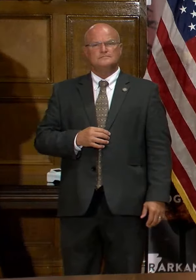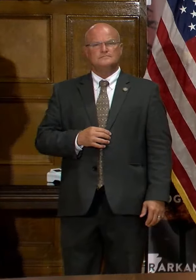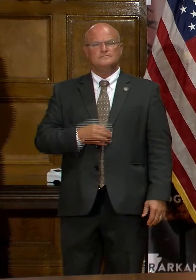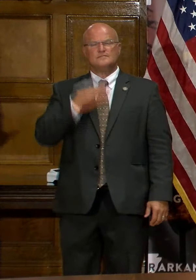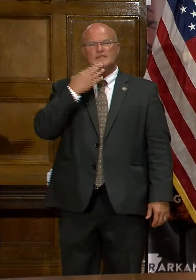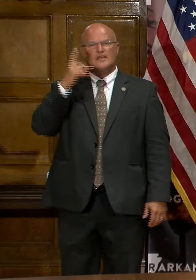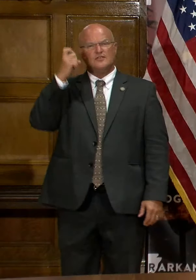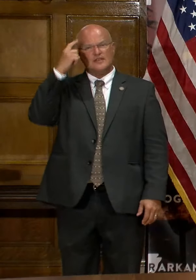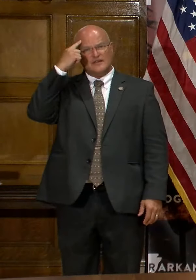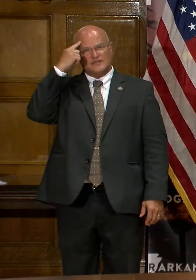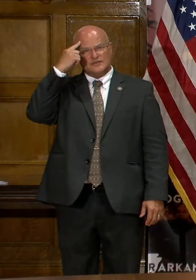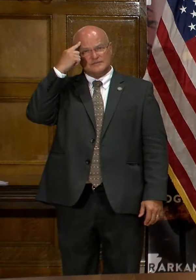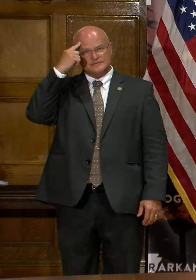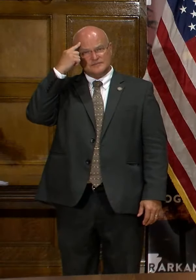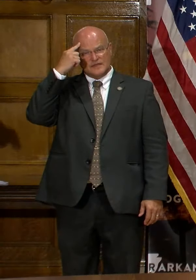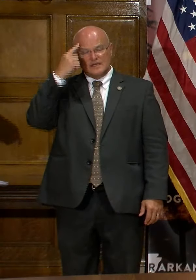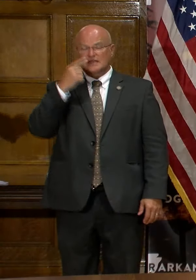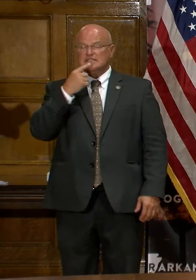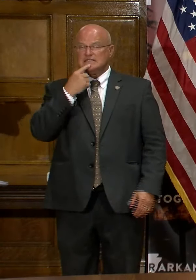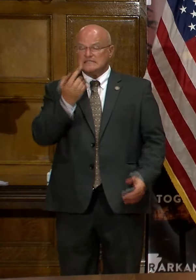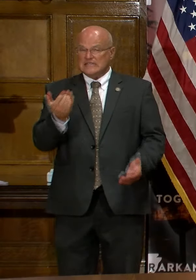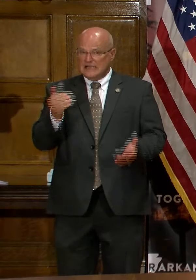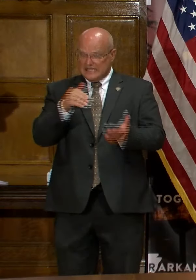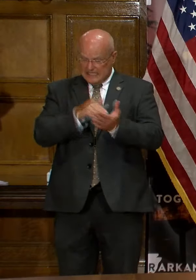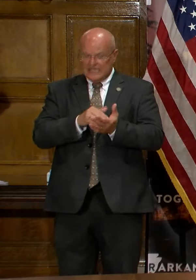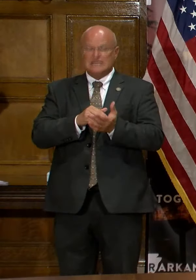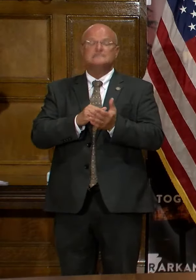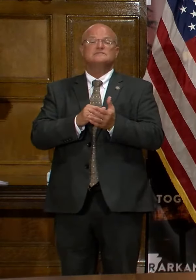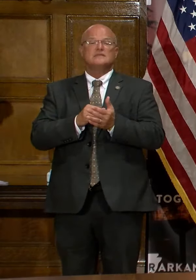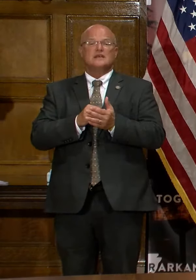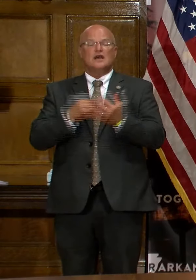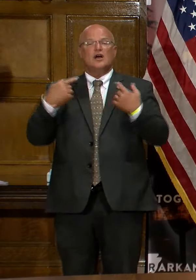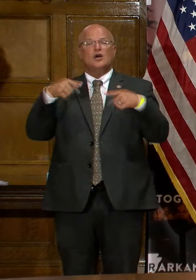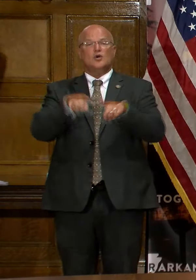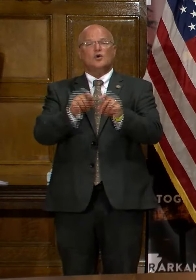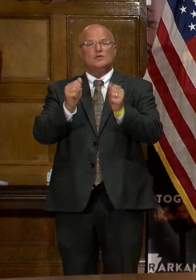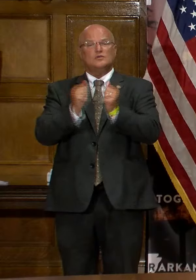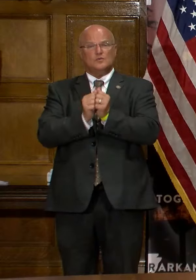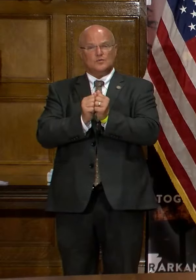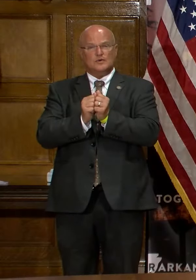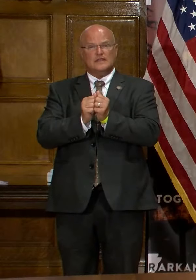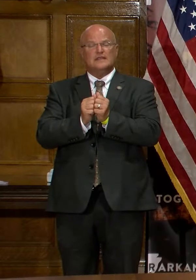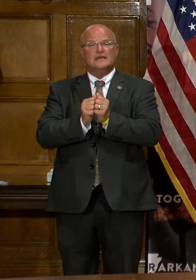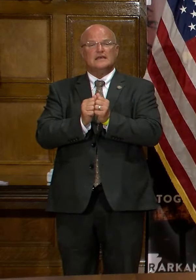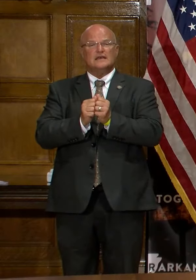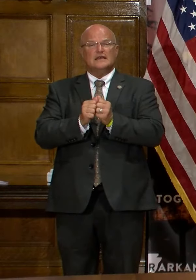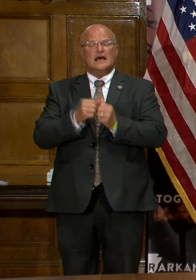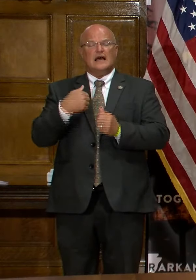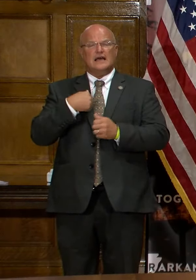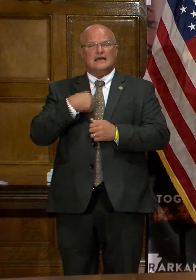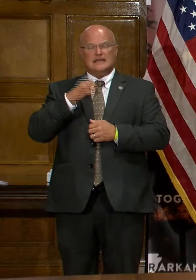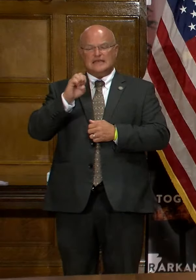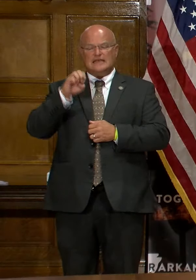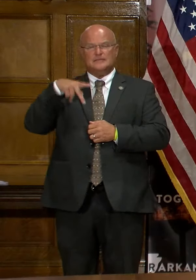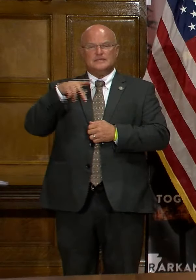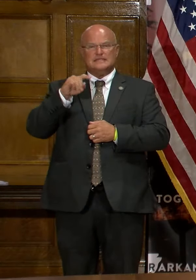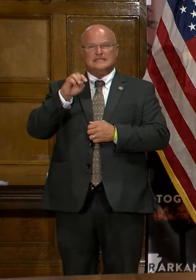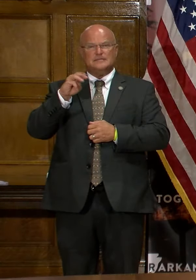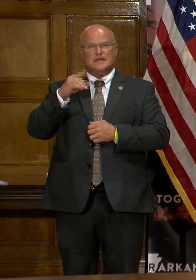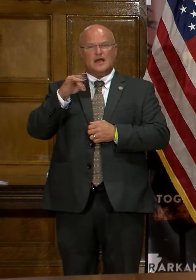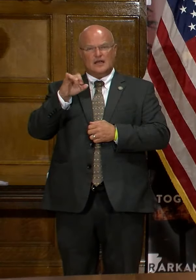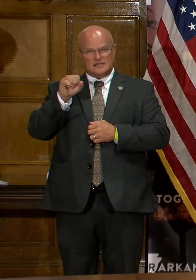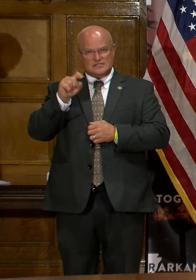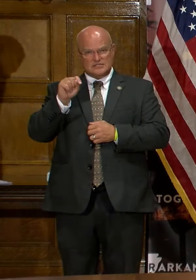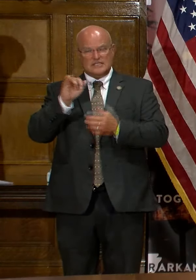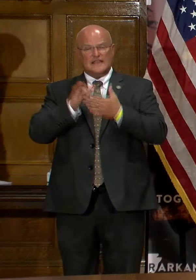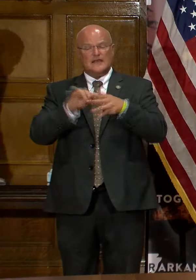Yes, thank you, Governor. To reiterate what the Governor already mentioned, in accordance with the Council on State and Territorial Epidemiologists case definition